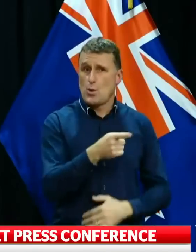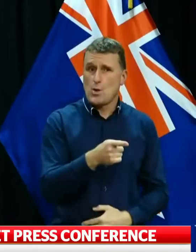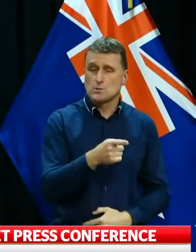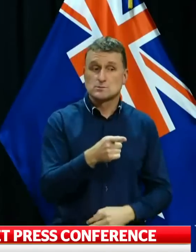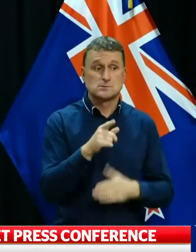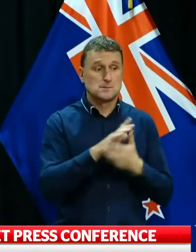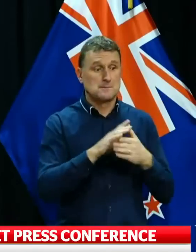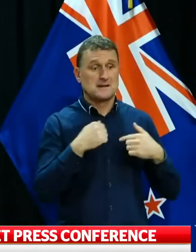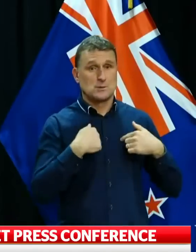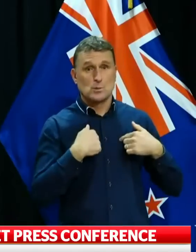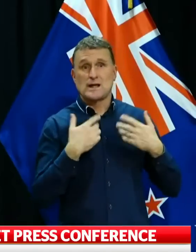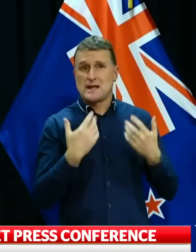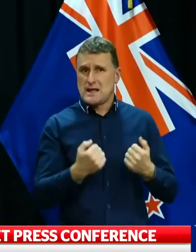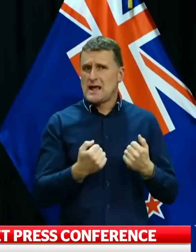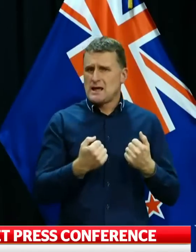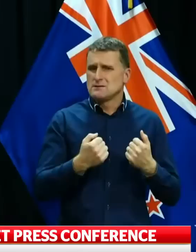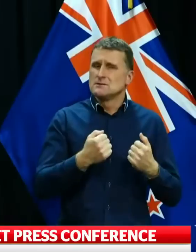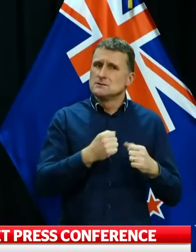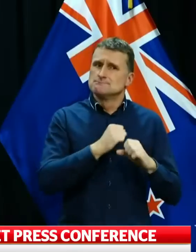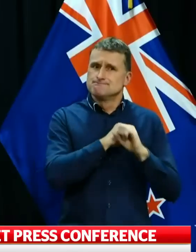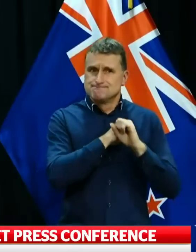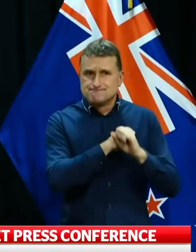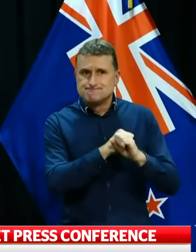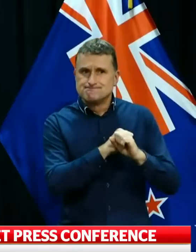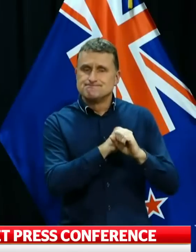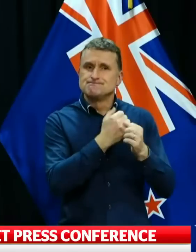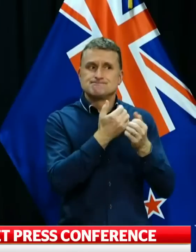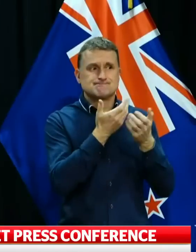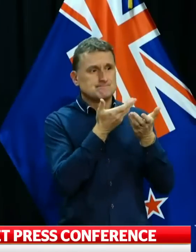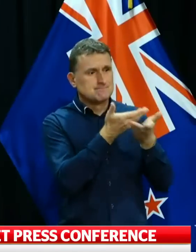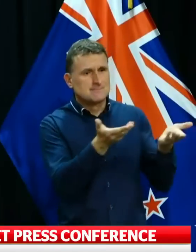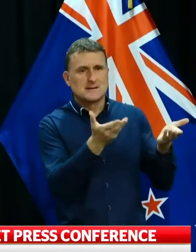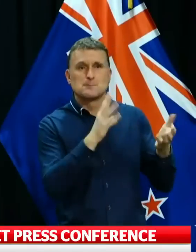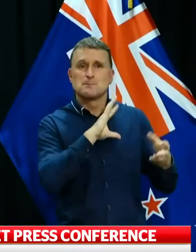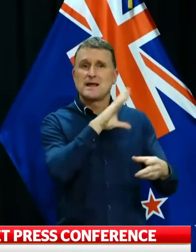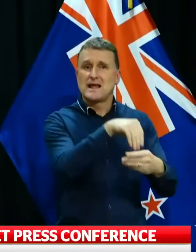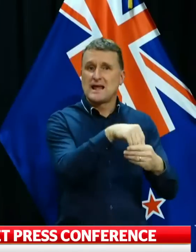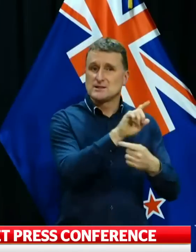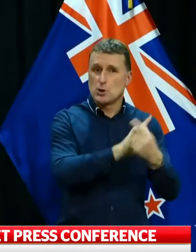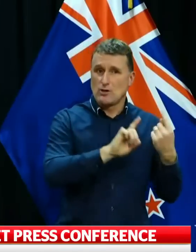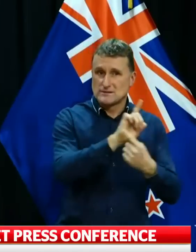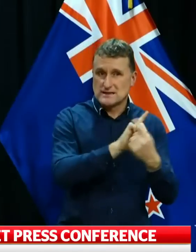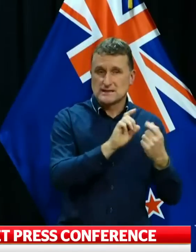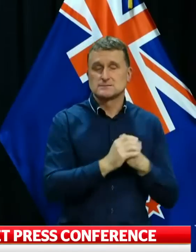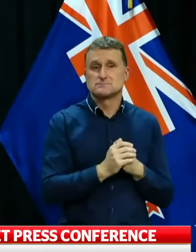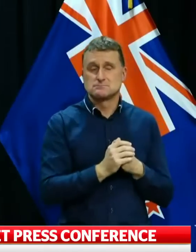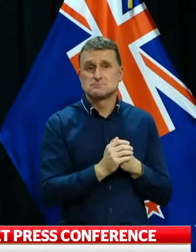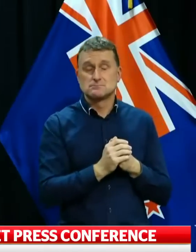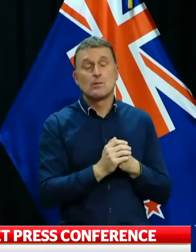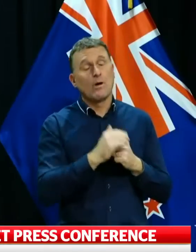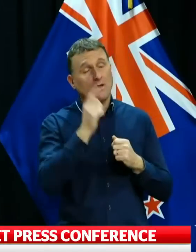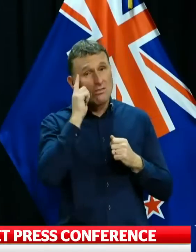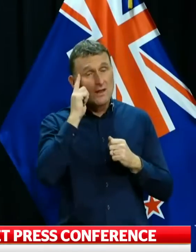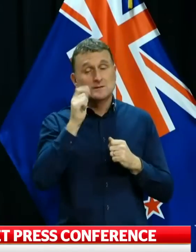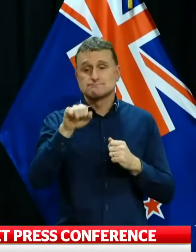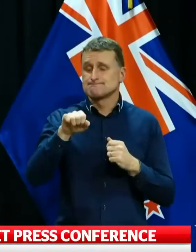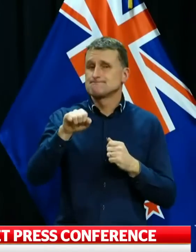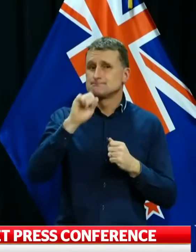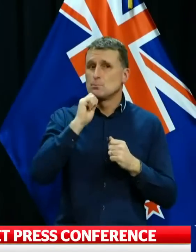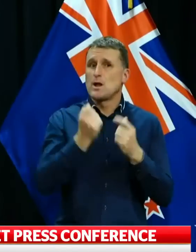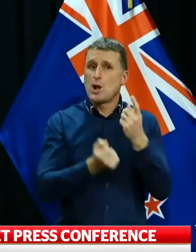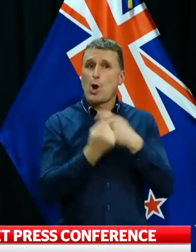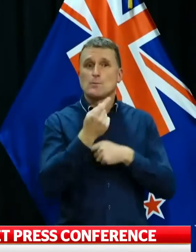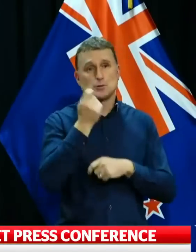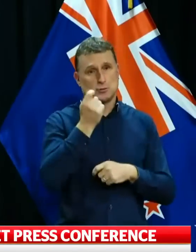to then have those conversations. So no, I'm confident that regardless of form, that the opportunity will arise very